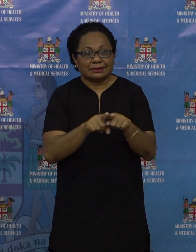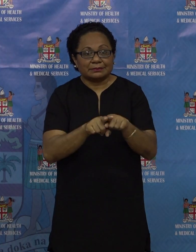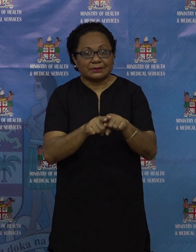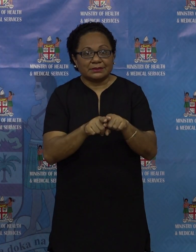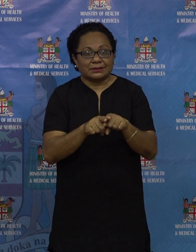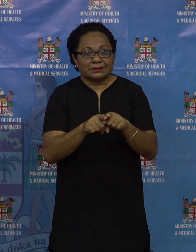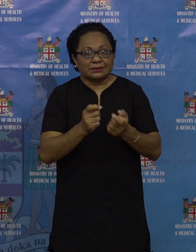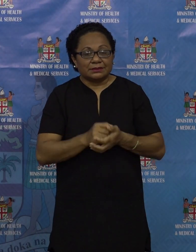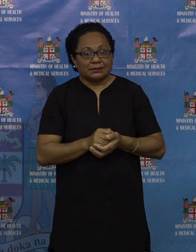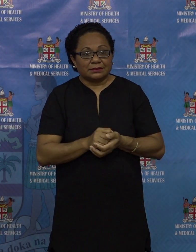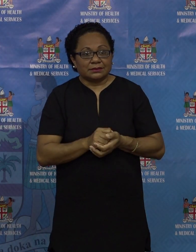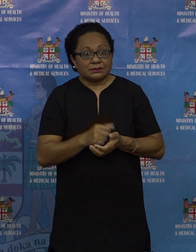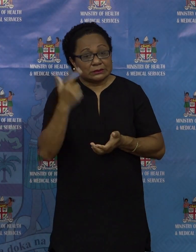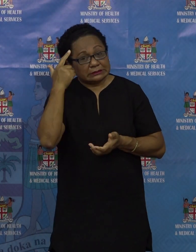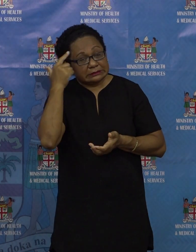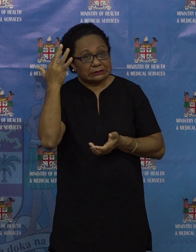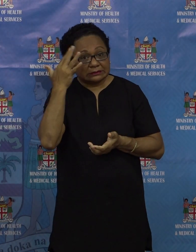of keeping these measures in place.